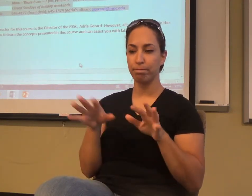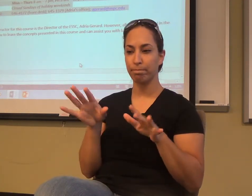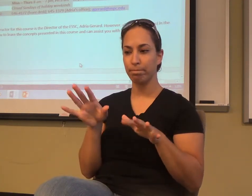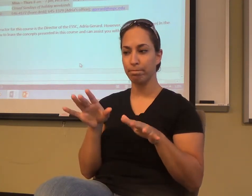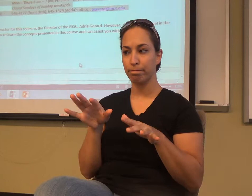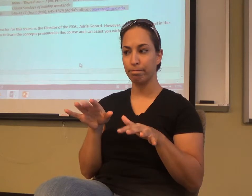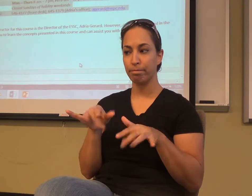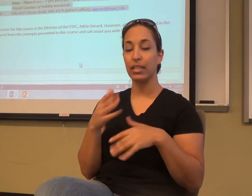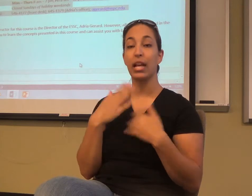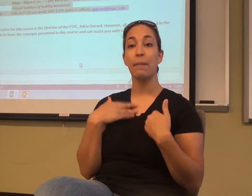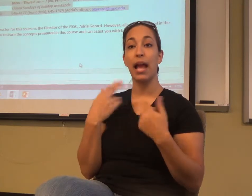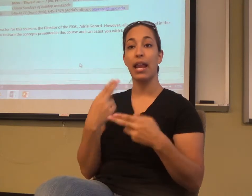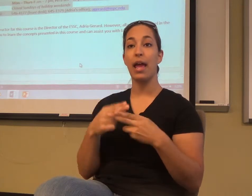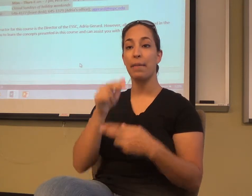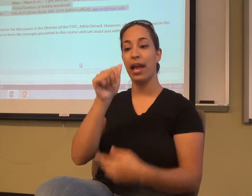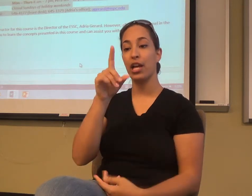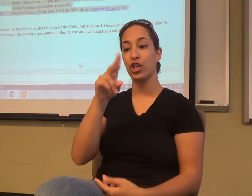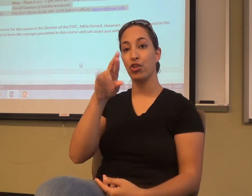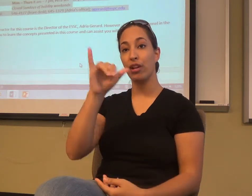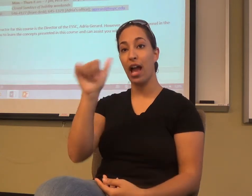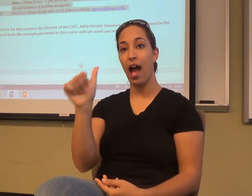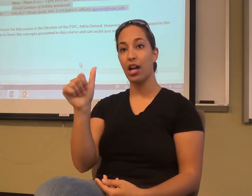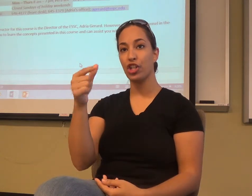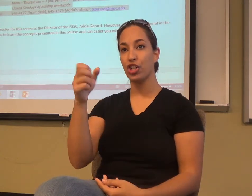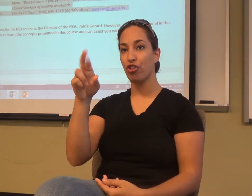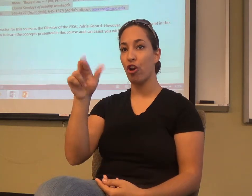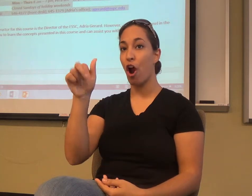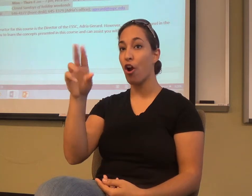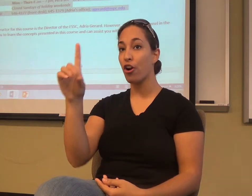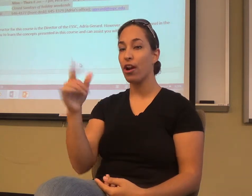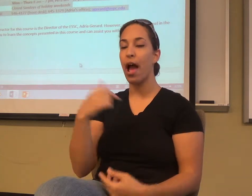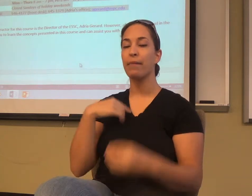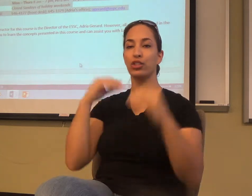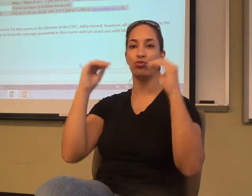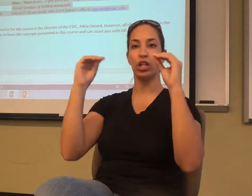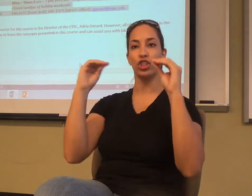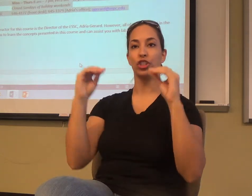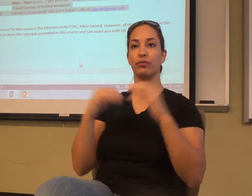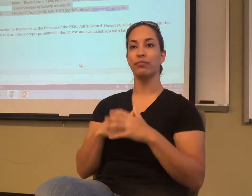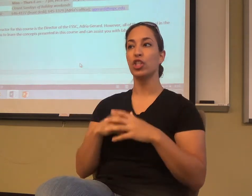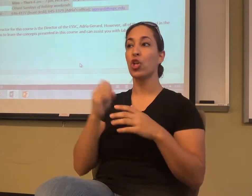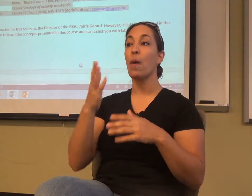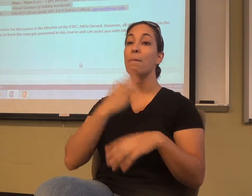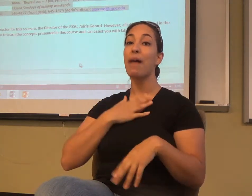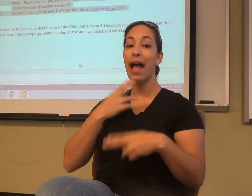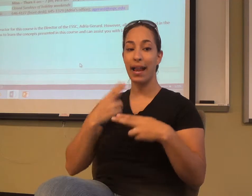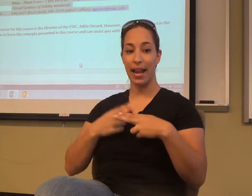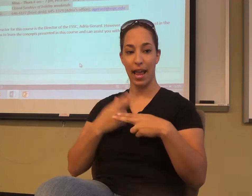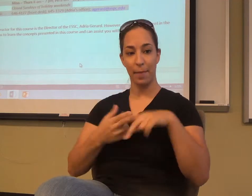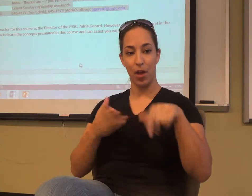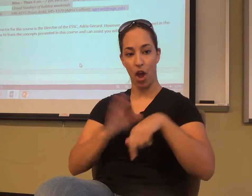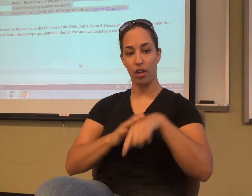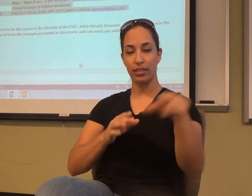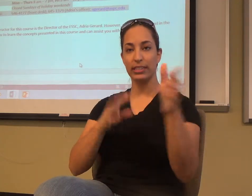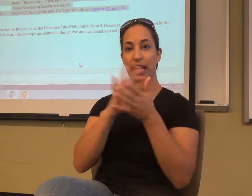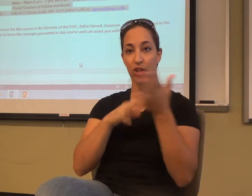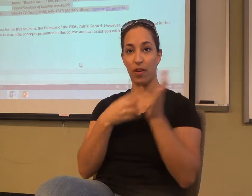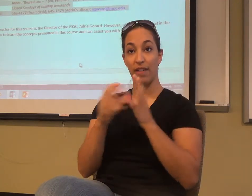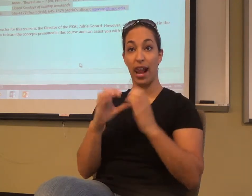My name is Adria Gerard, and I'm the instructor of record for this course, so it's my name that you see on your schedule of classes. But I want to jump